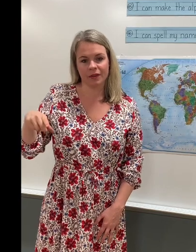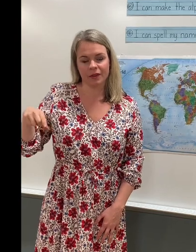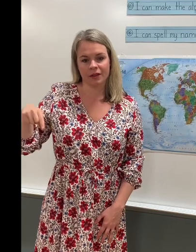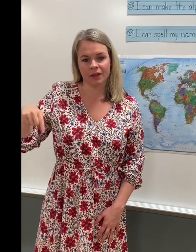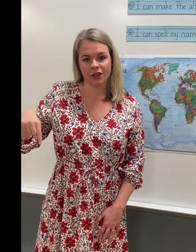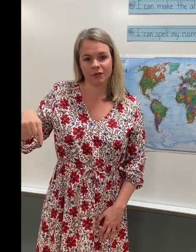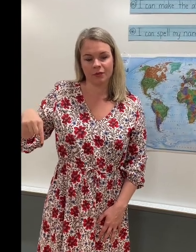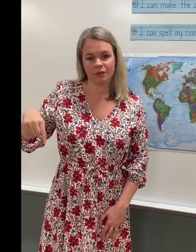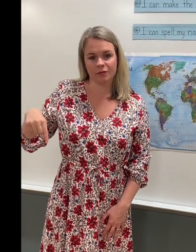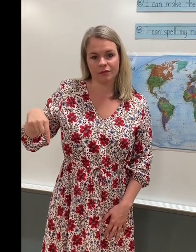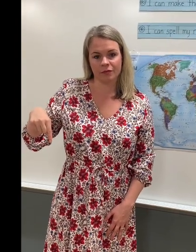Q,